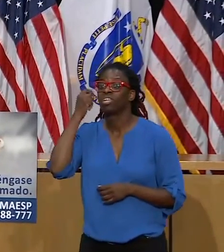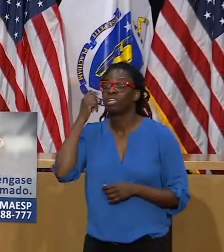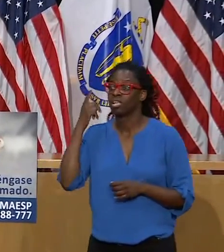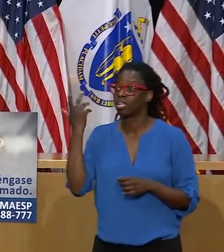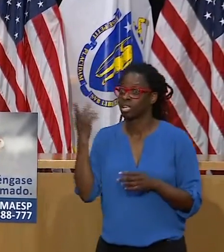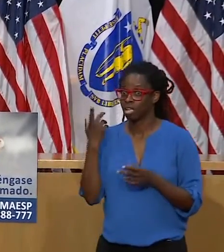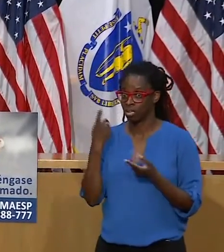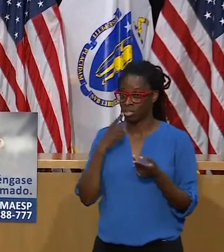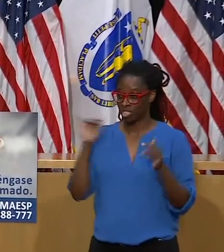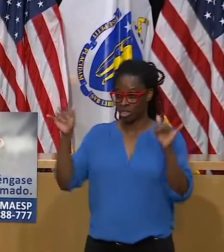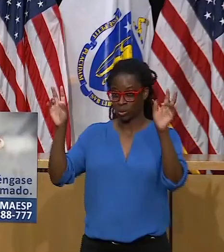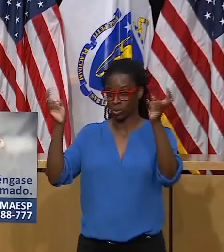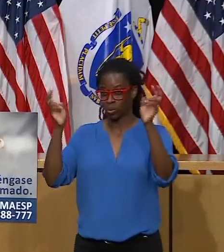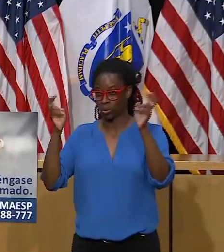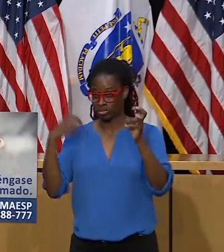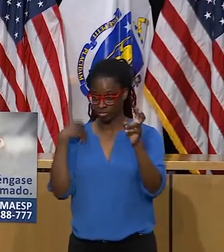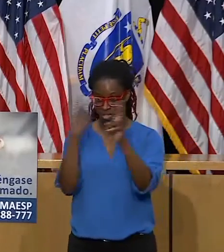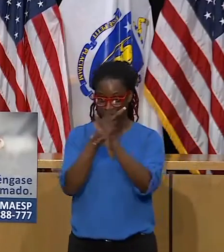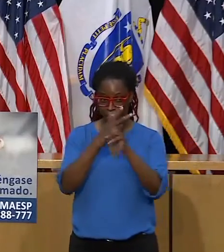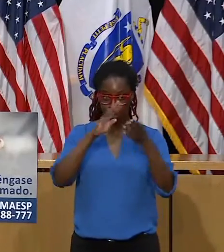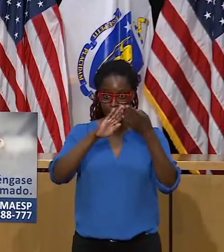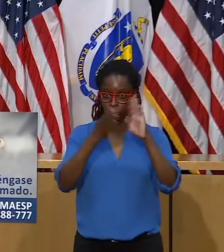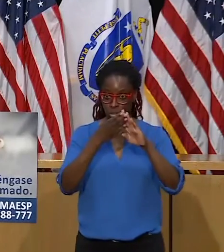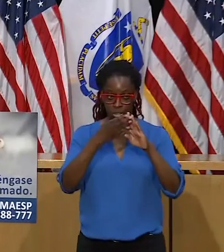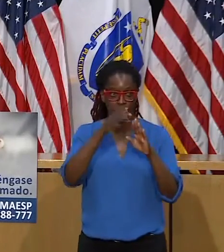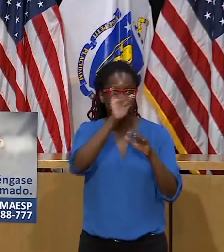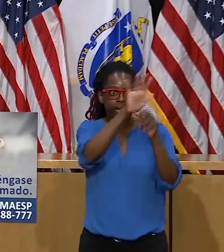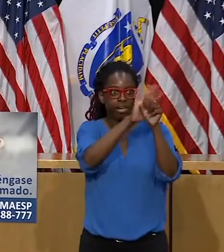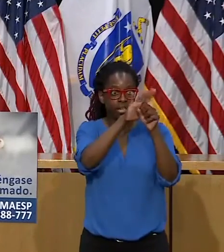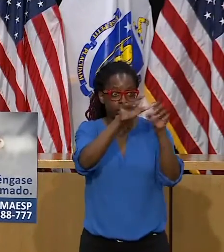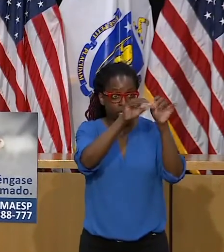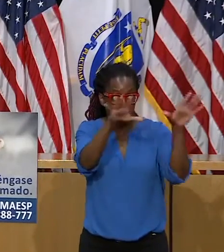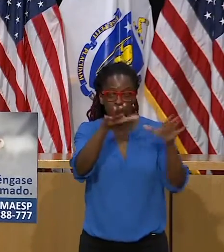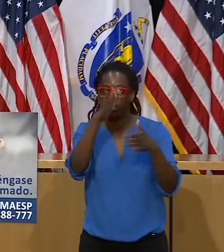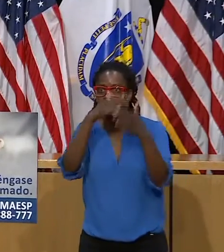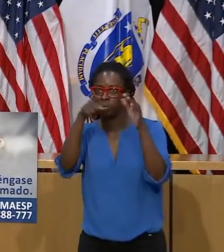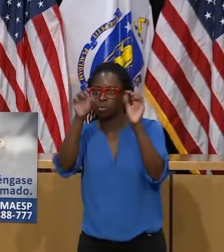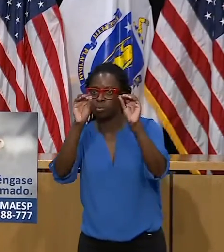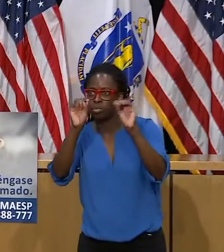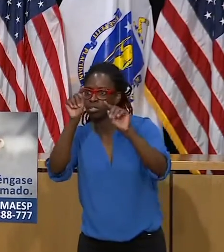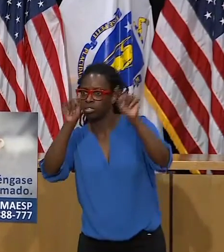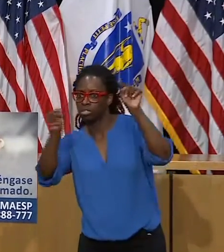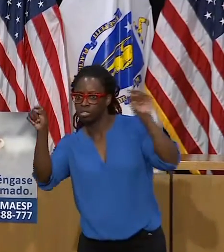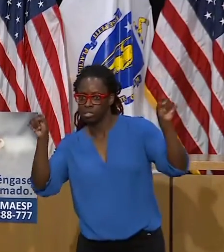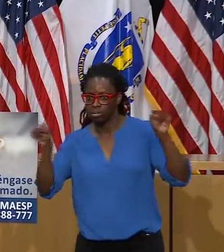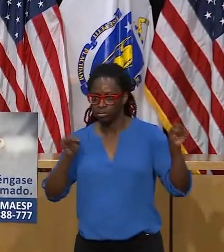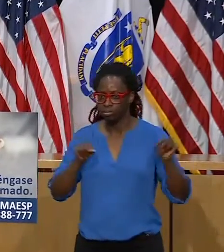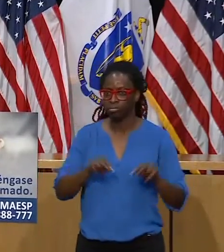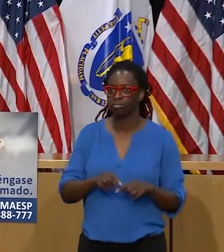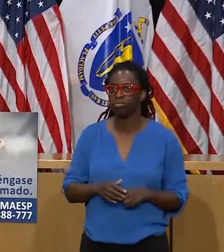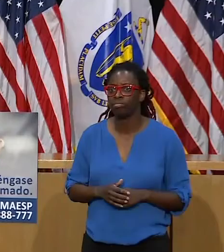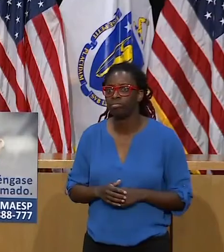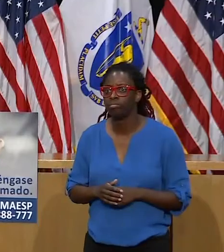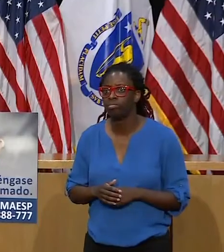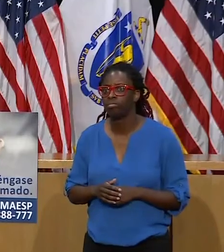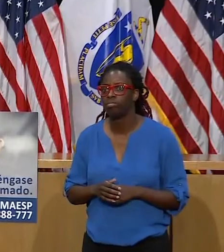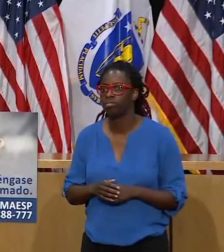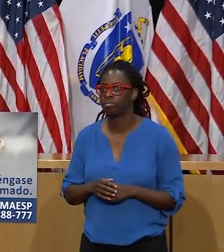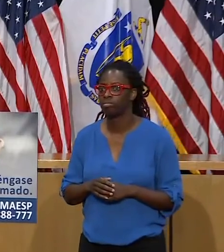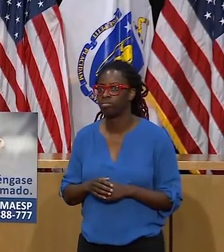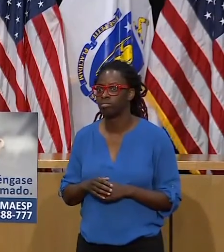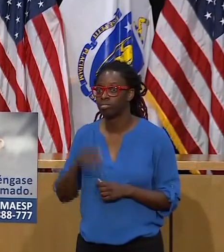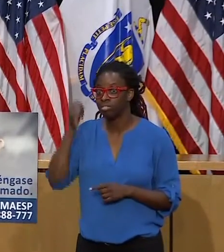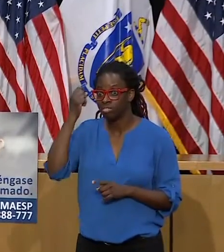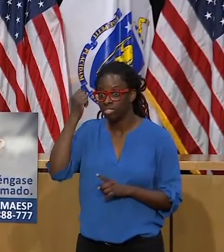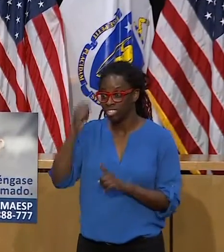outbreaks, I think is one that we're currently discussing, not just with our colleagues in education, but with our municipal